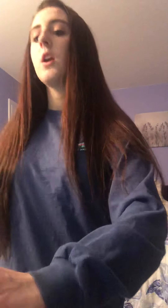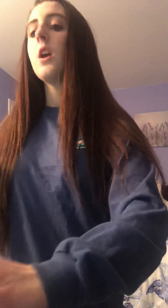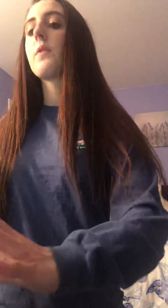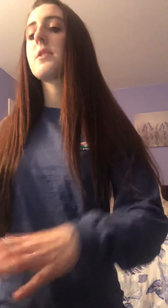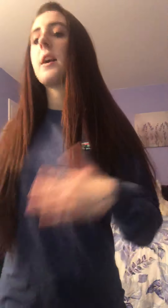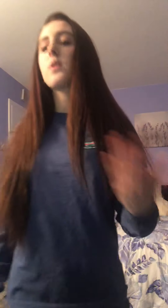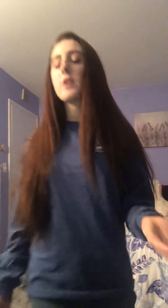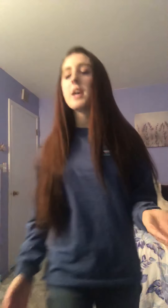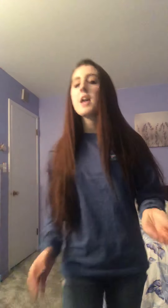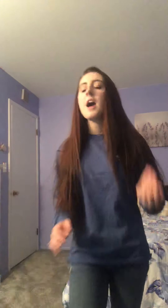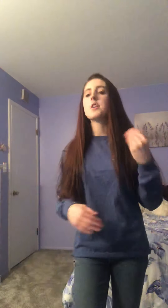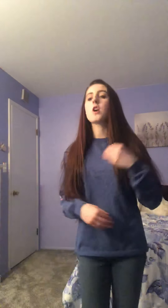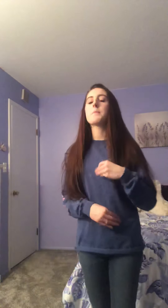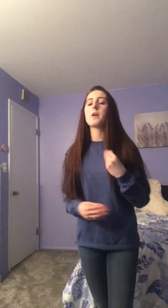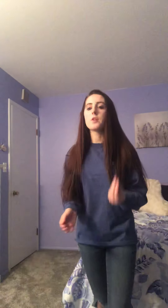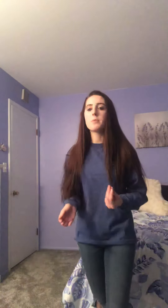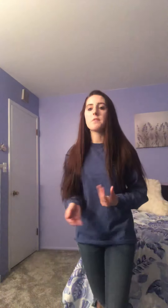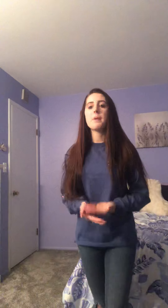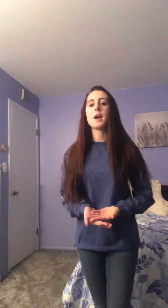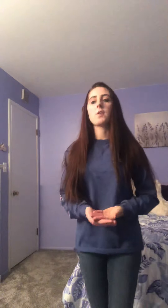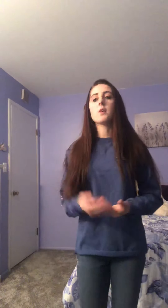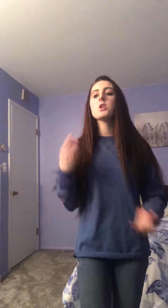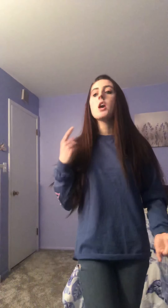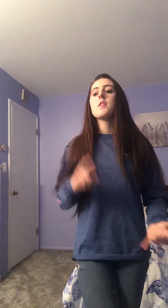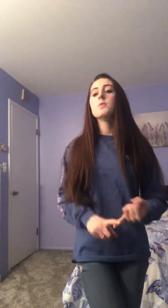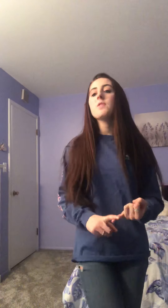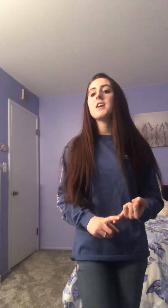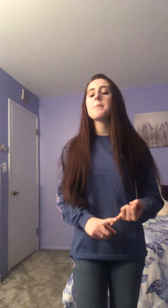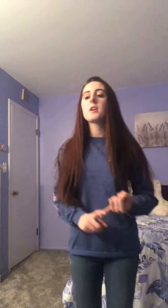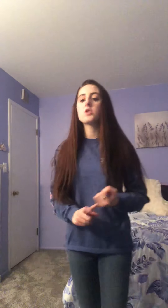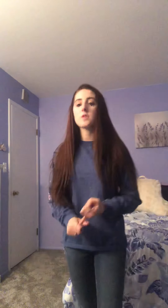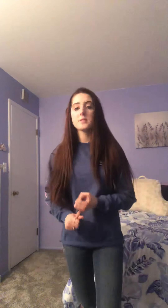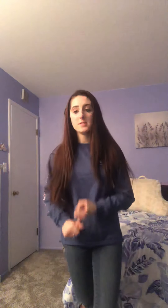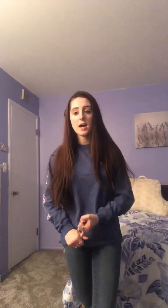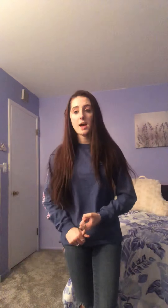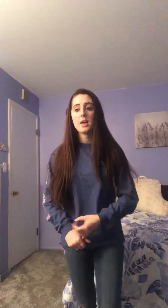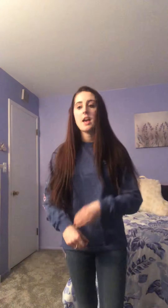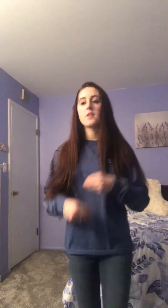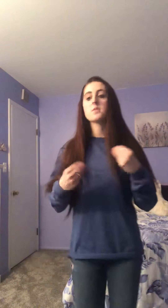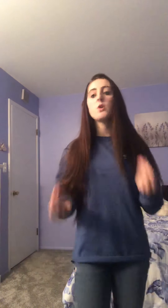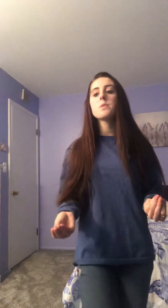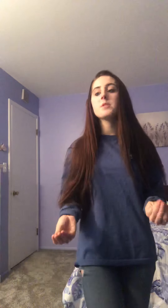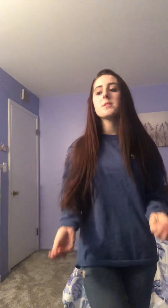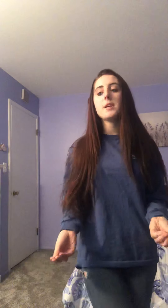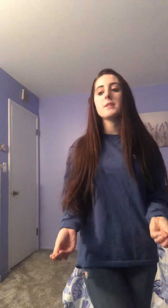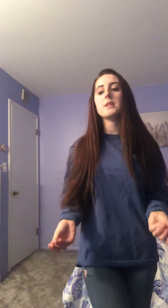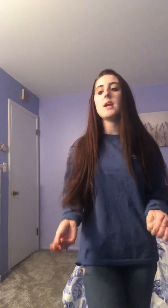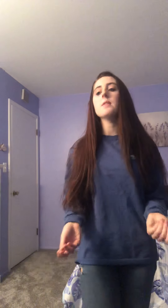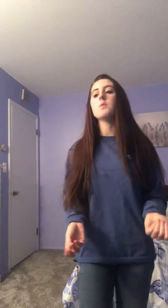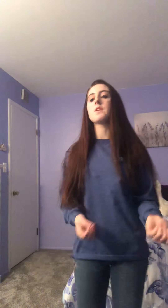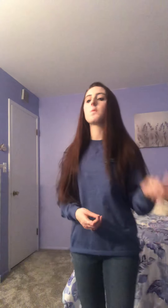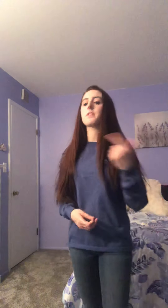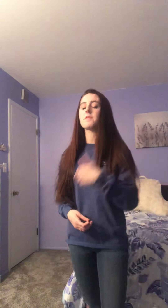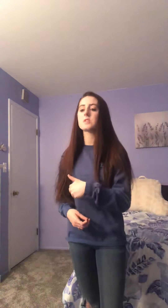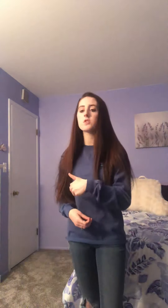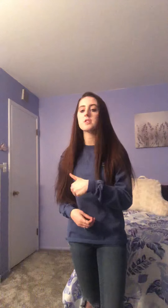For slide 3, I talk about a little bit of the background. The movie came out in 2010, and there's multiple scenes in the movie where the physical science